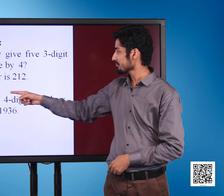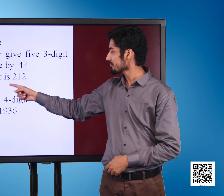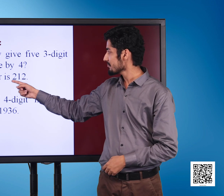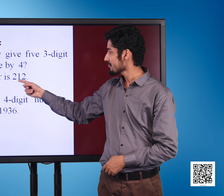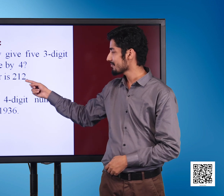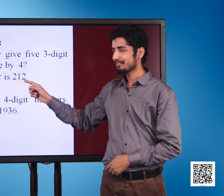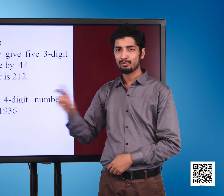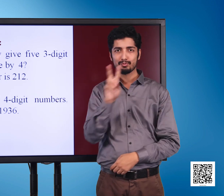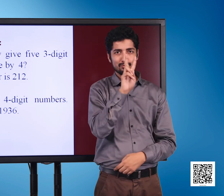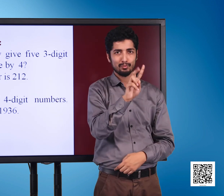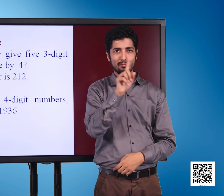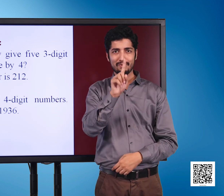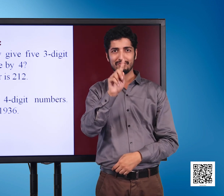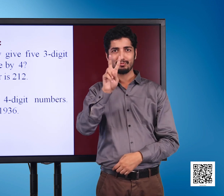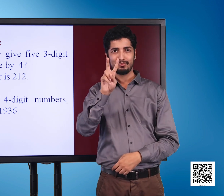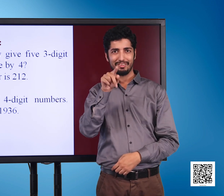One such number is 212.